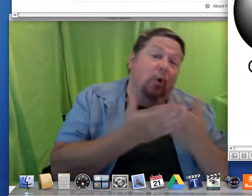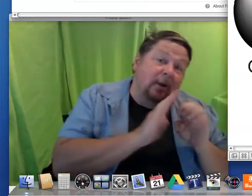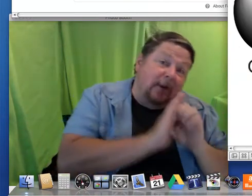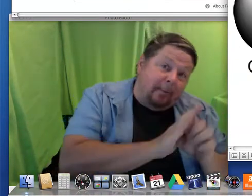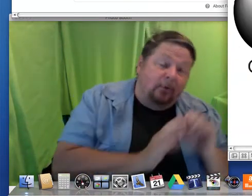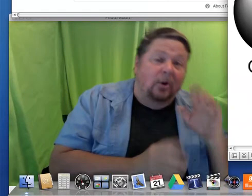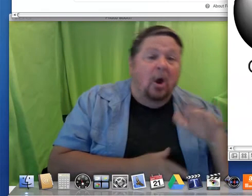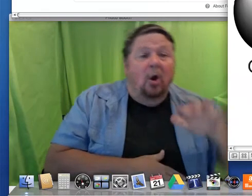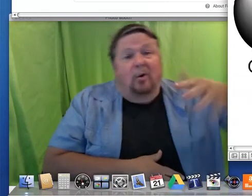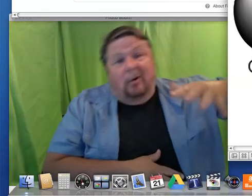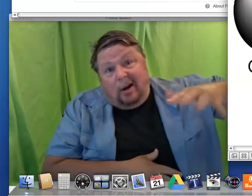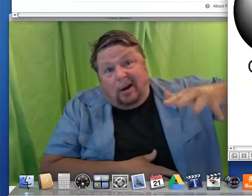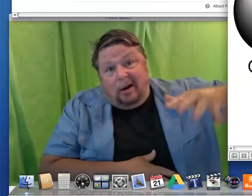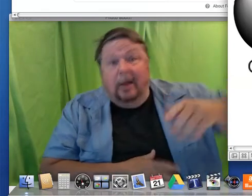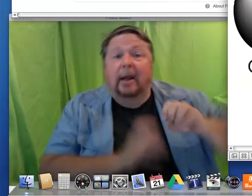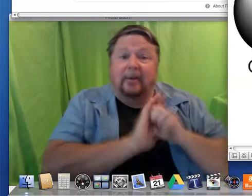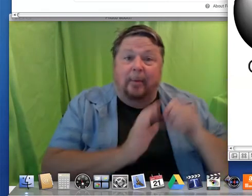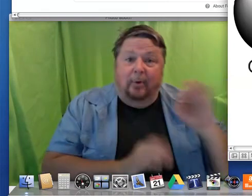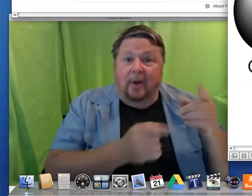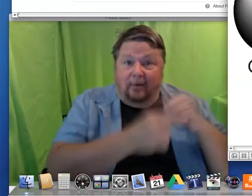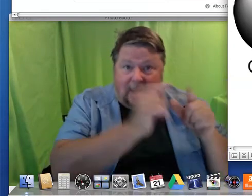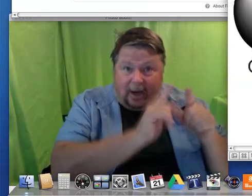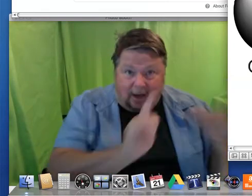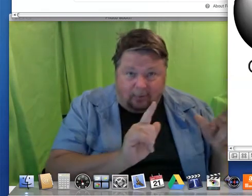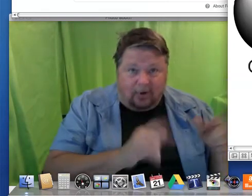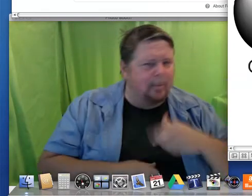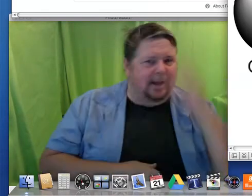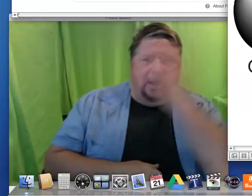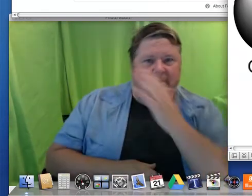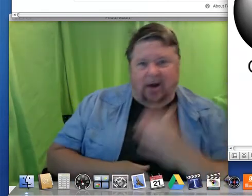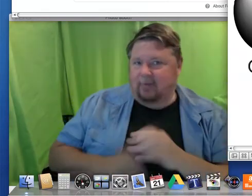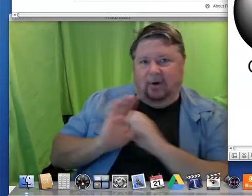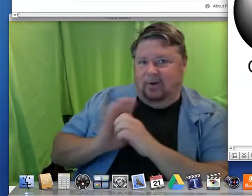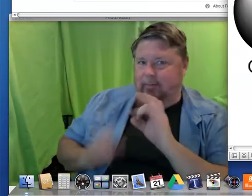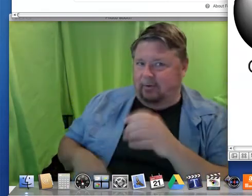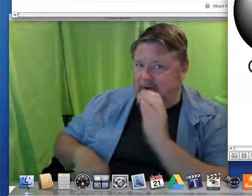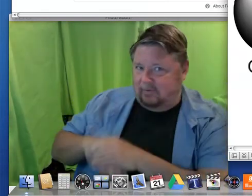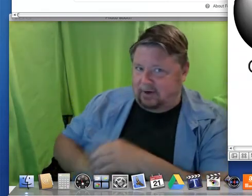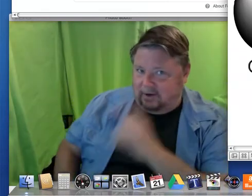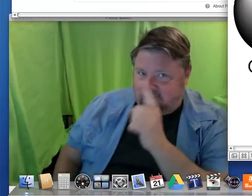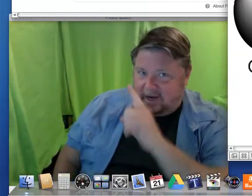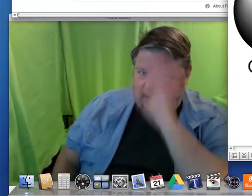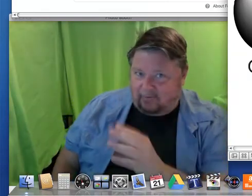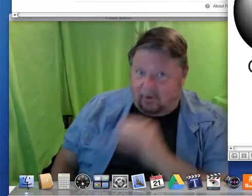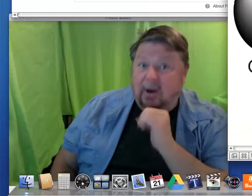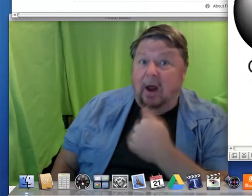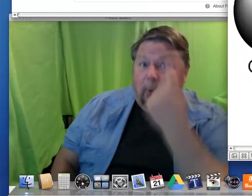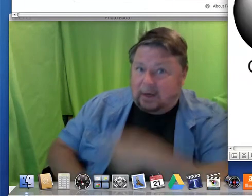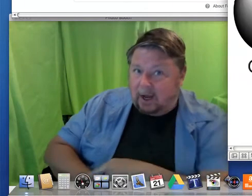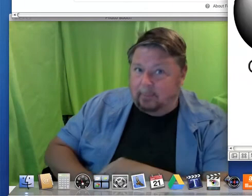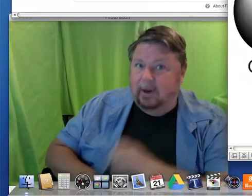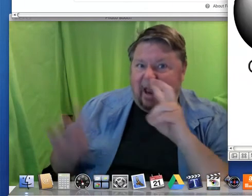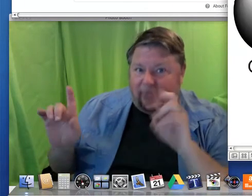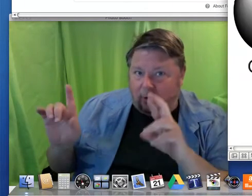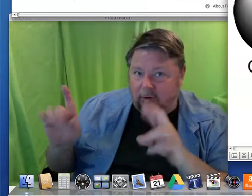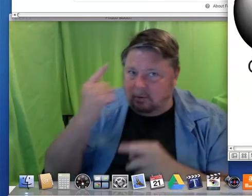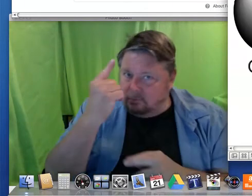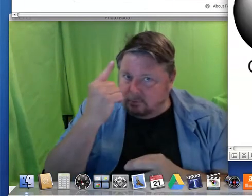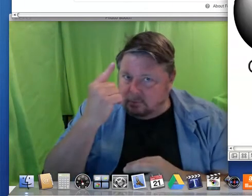good examples or examples of sign language, but they are never examples of English. Never, not one time,